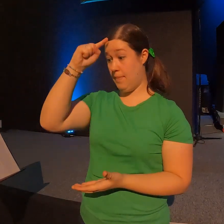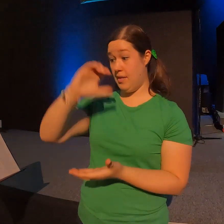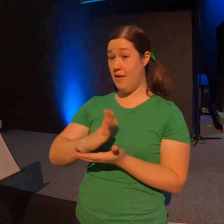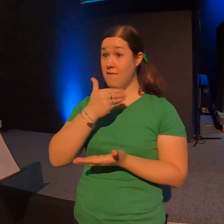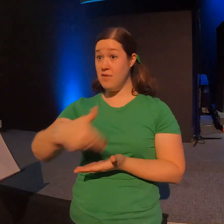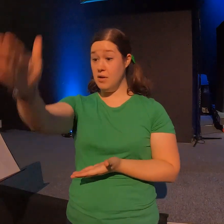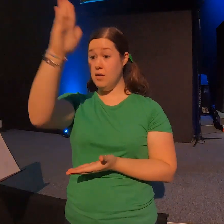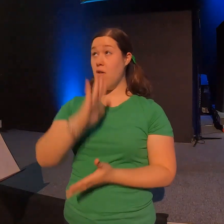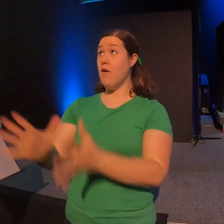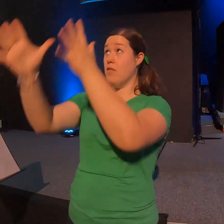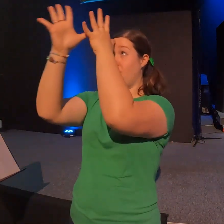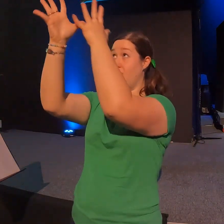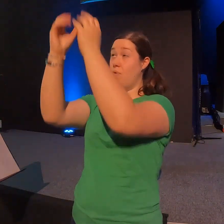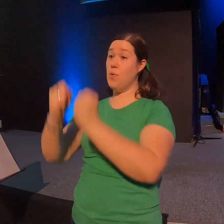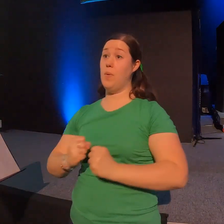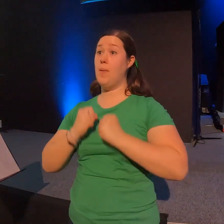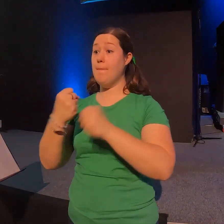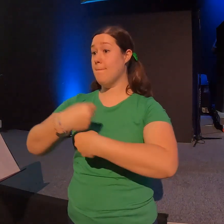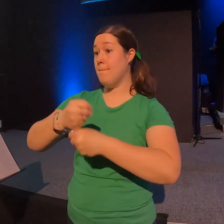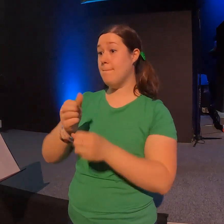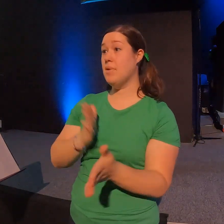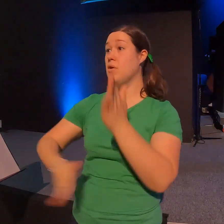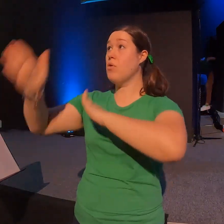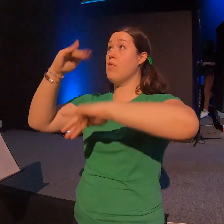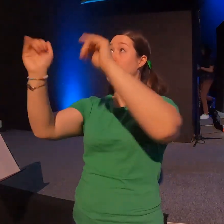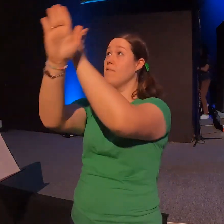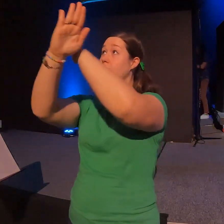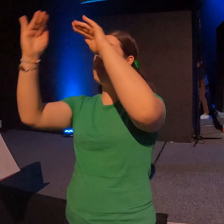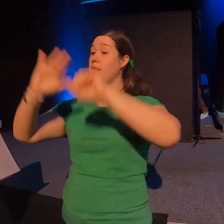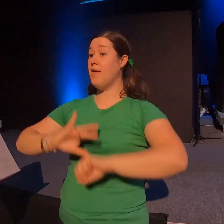believe in God, the Father Almighty, maker of heaven and earth,